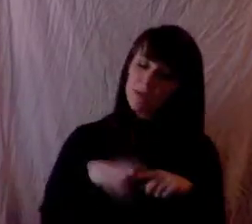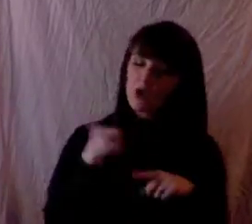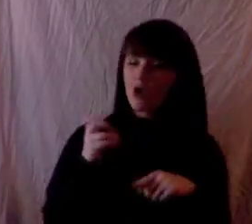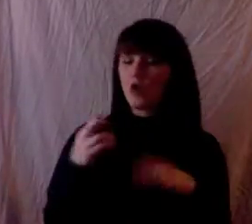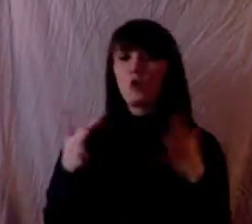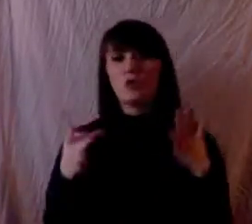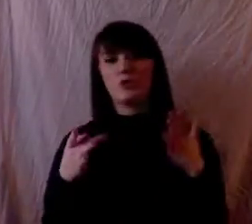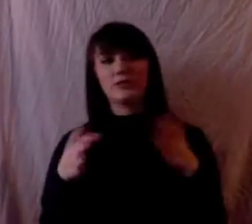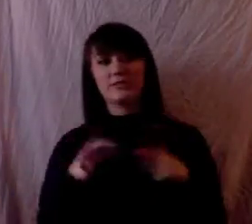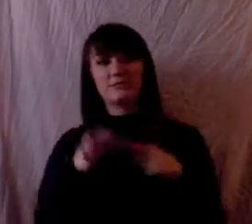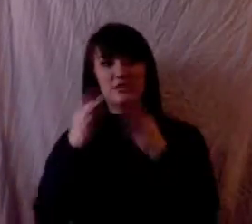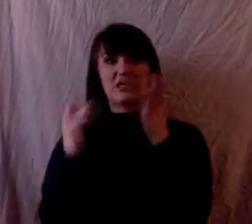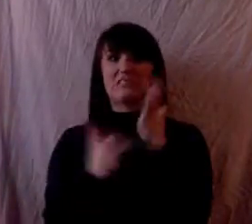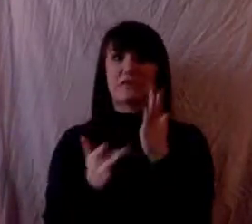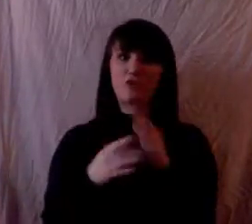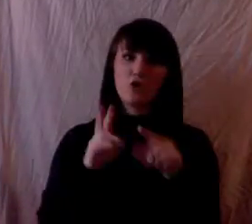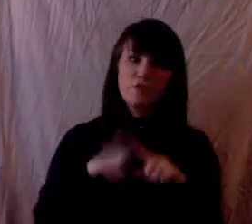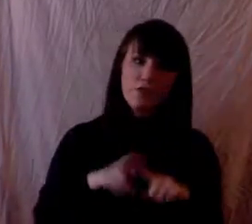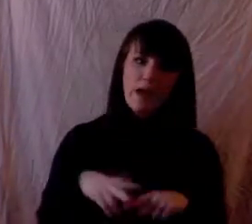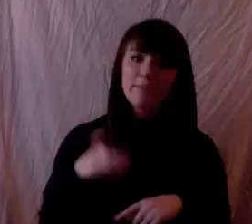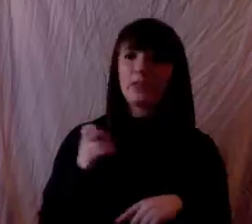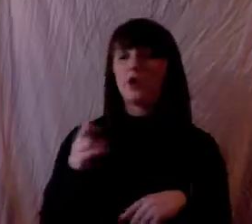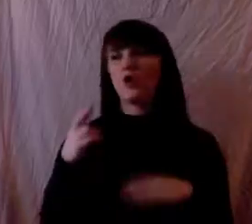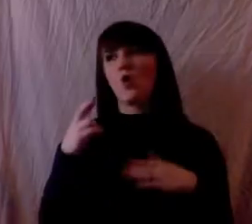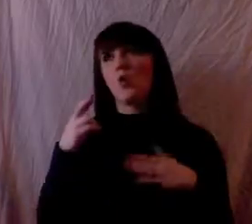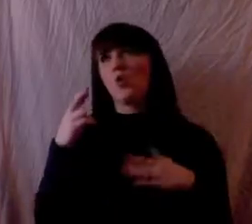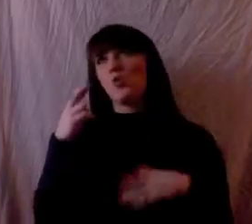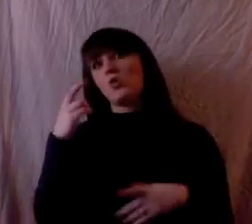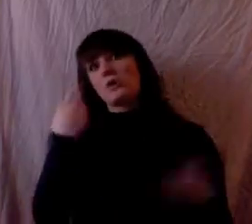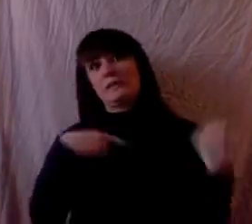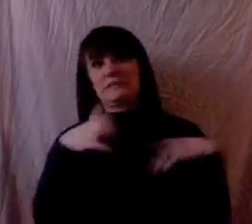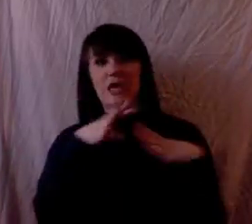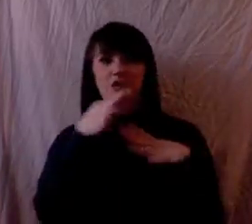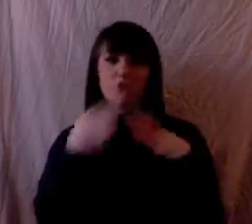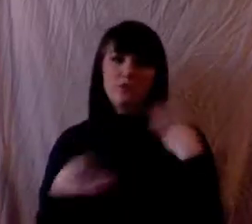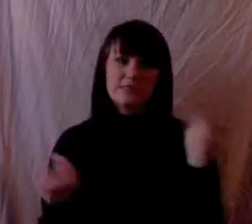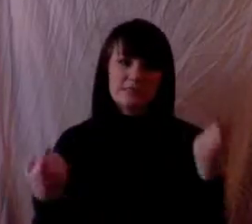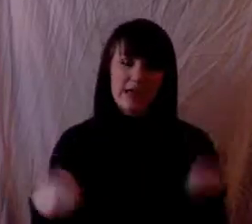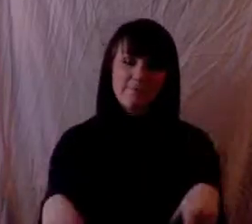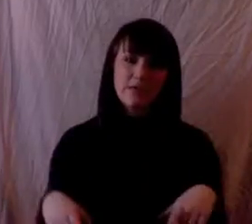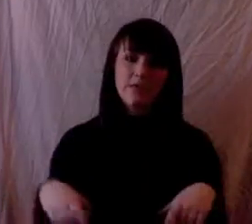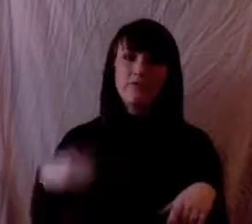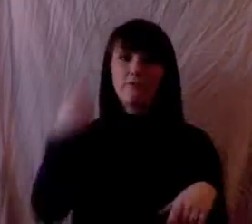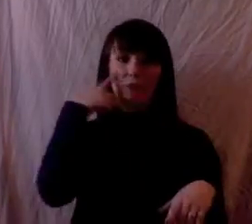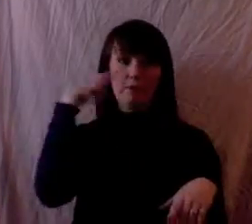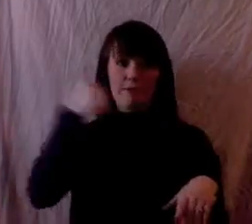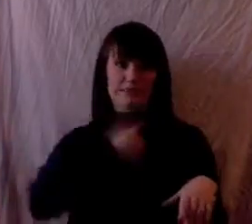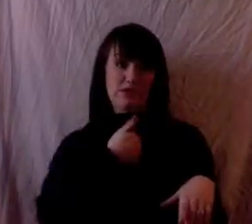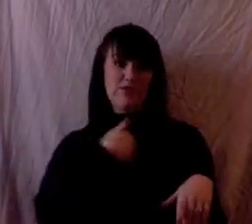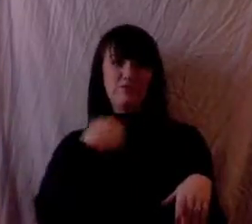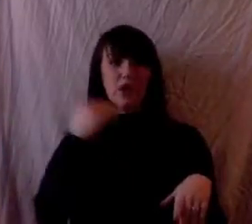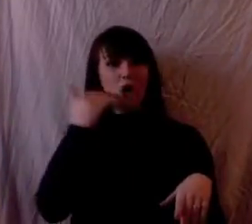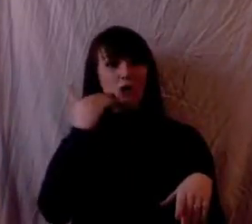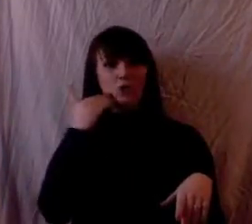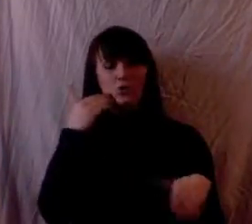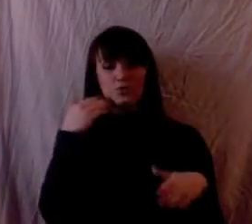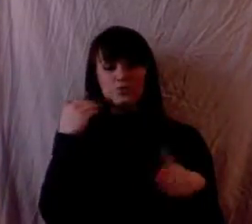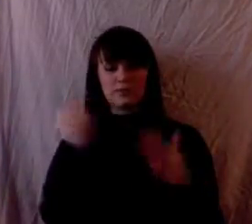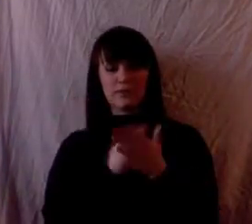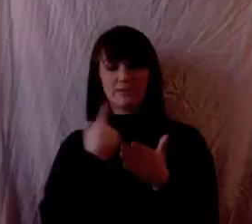technical vocabulary, sign choices. One of the things I've found as an interpreter is that it's also a place for me to react to what's being